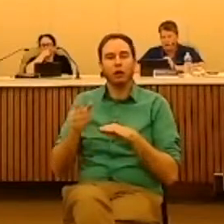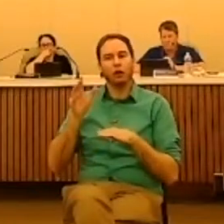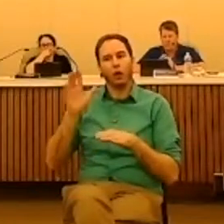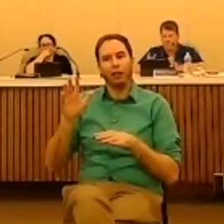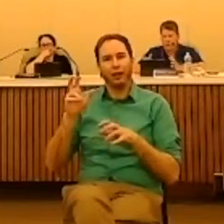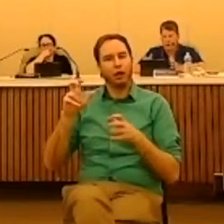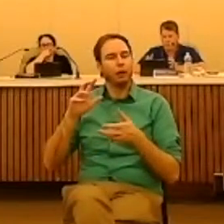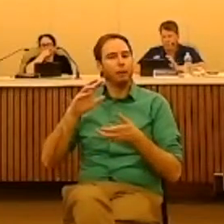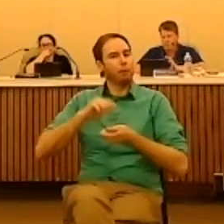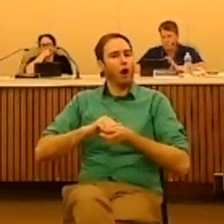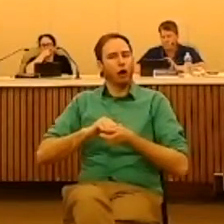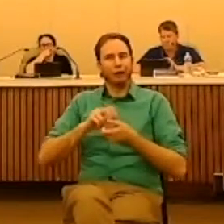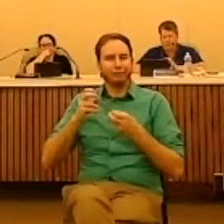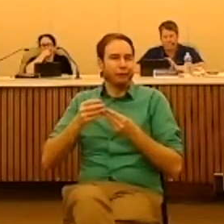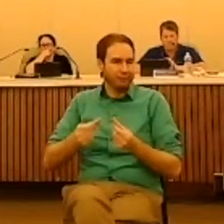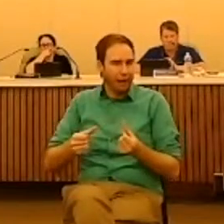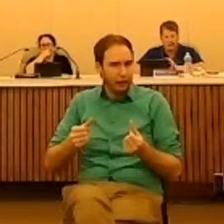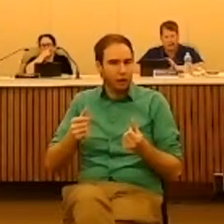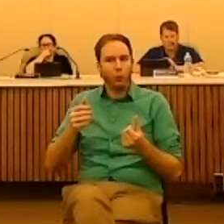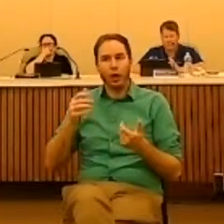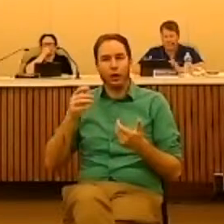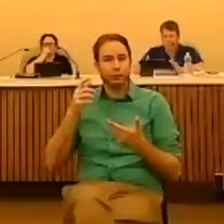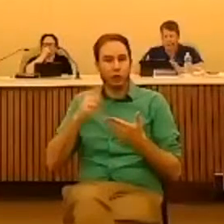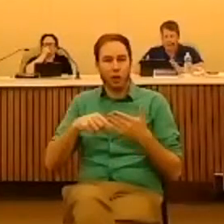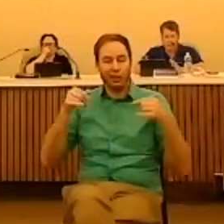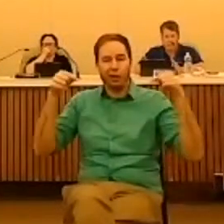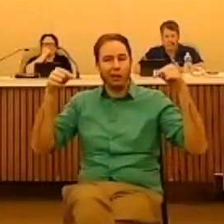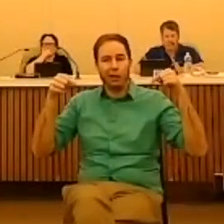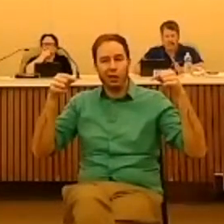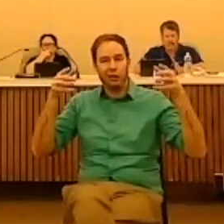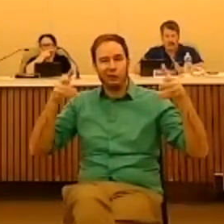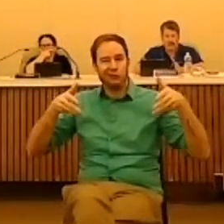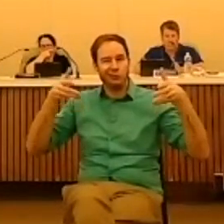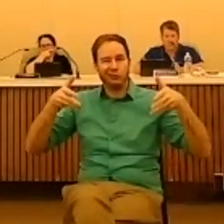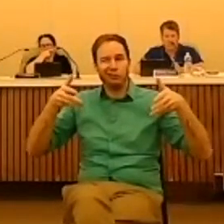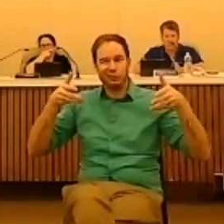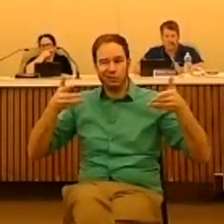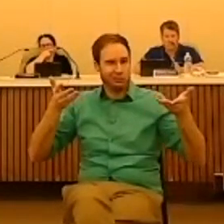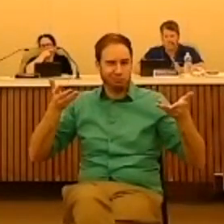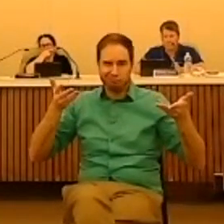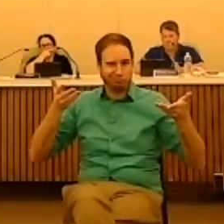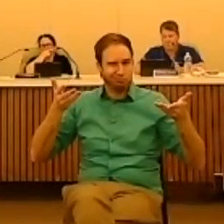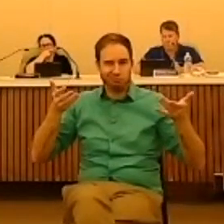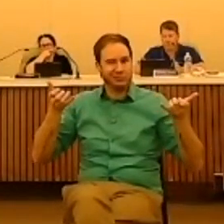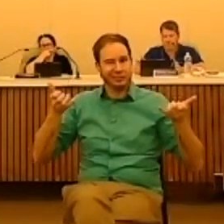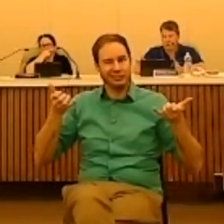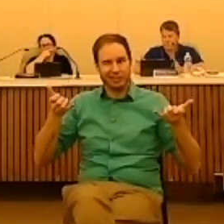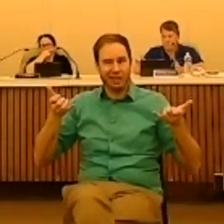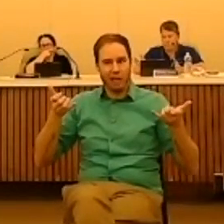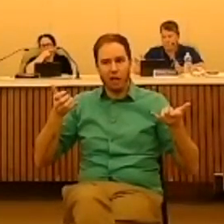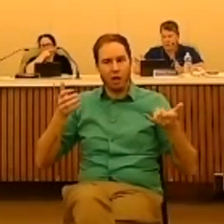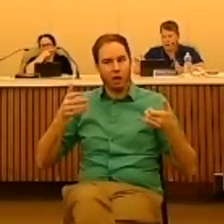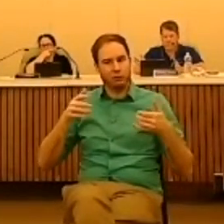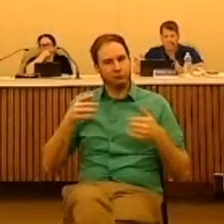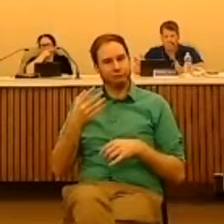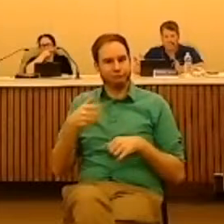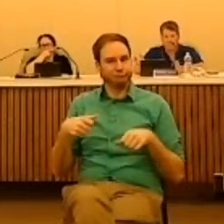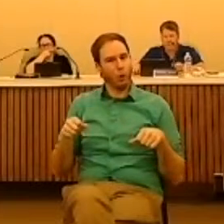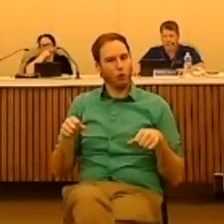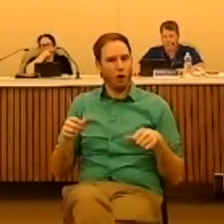partnership kind of fell apart. The stuff has fallen into disrepair, and it's now basically a motocross